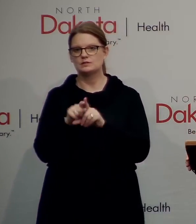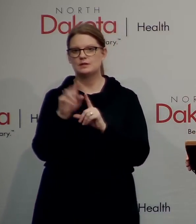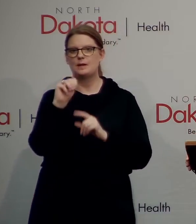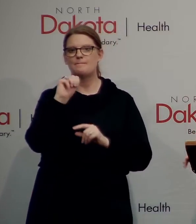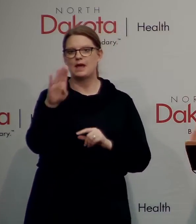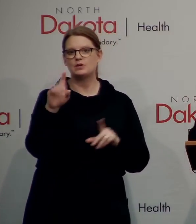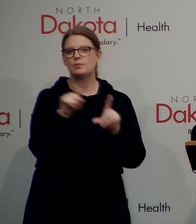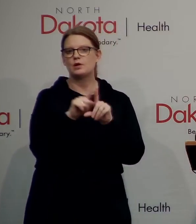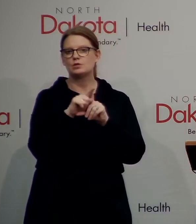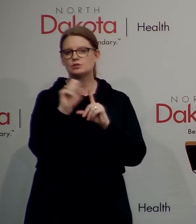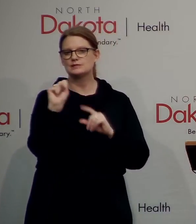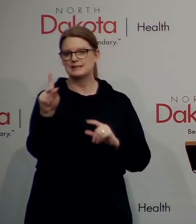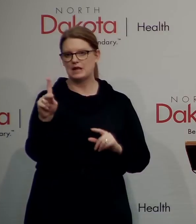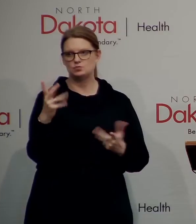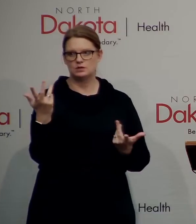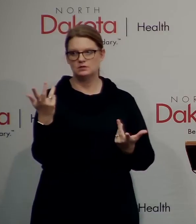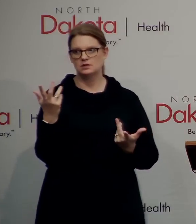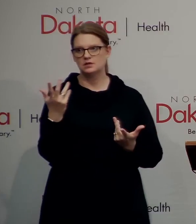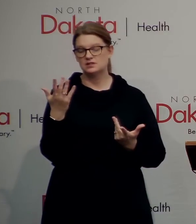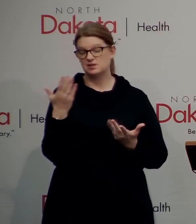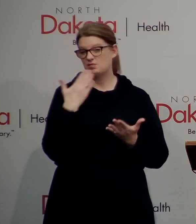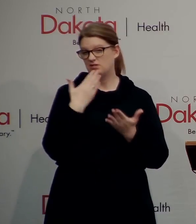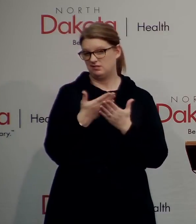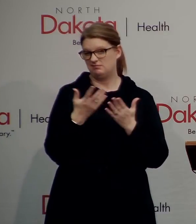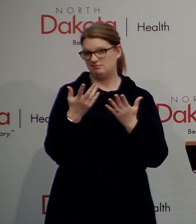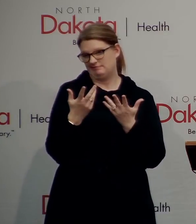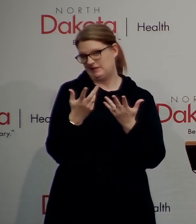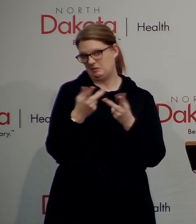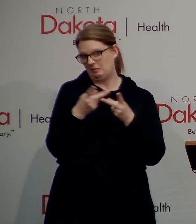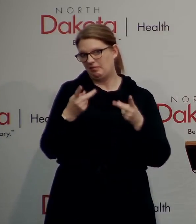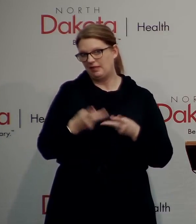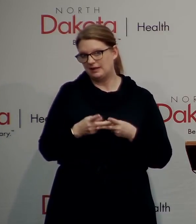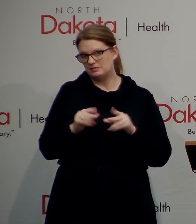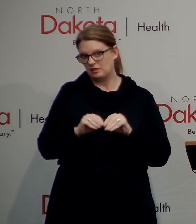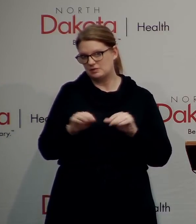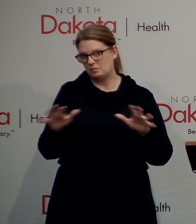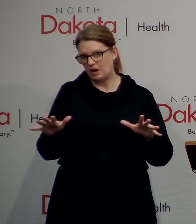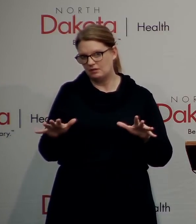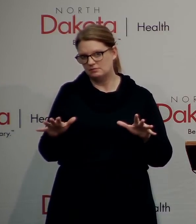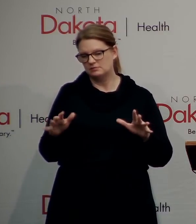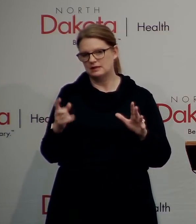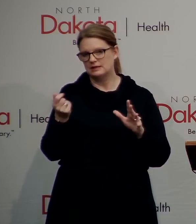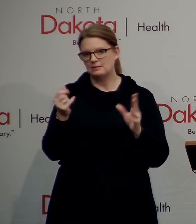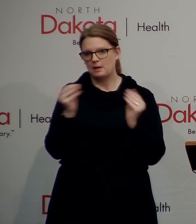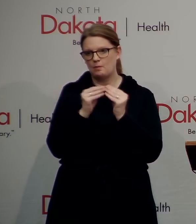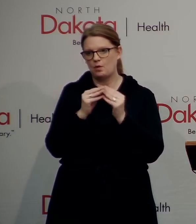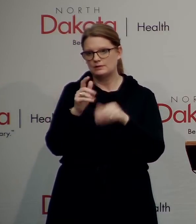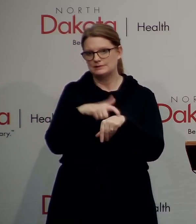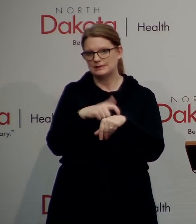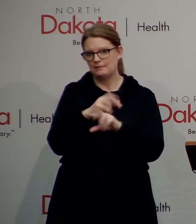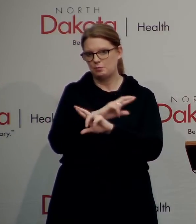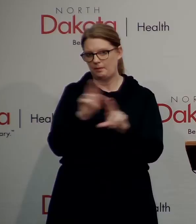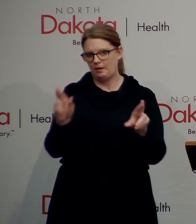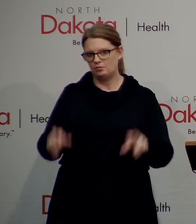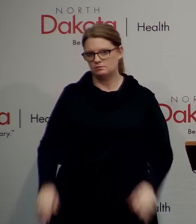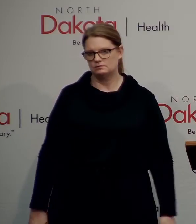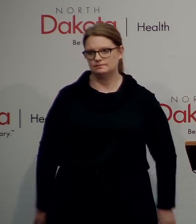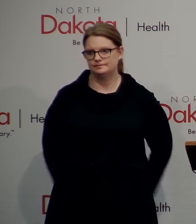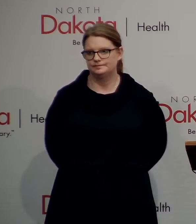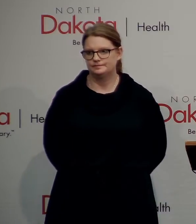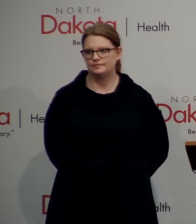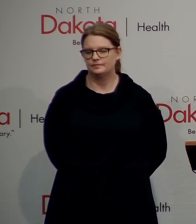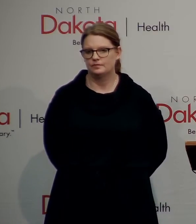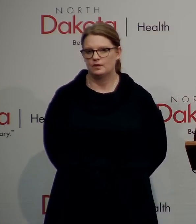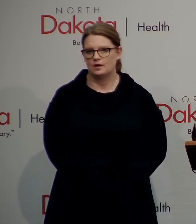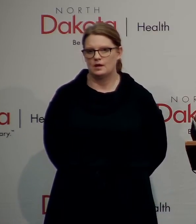and Saskatchewan. So we were in a good spot on the map in terms of spread heading into this, giving us a little more time to prepare. And I